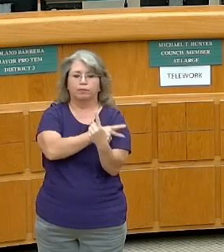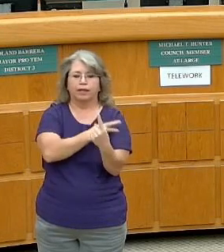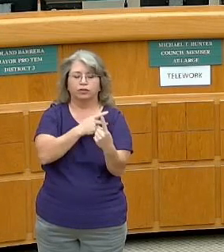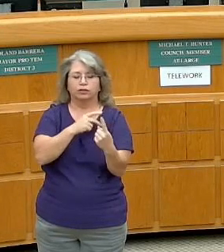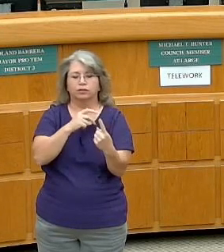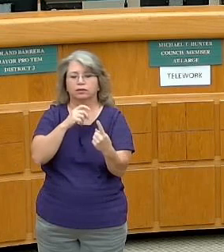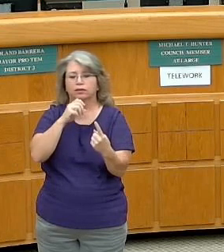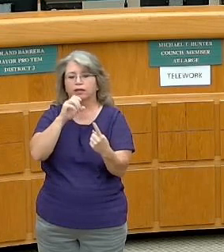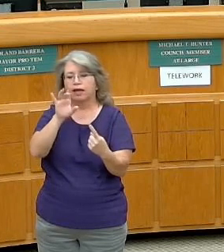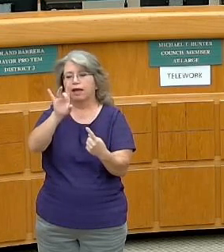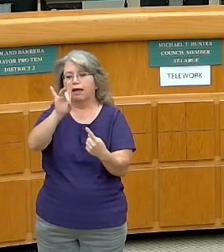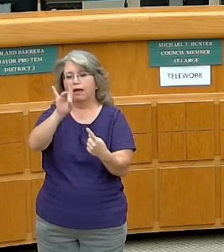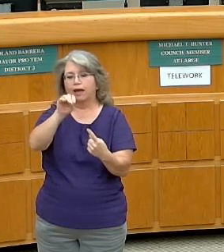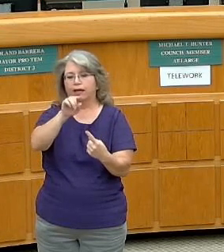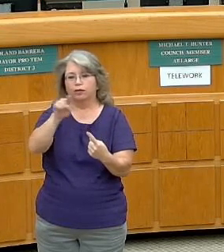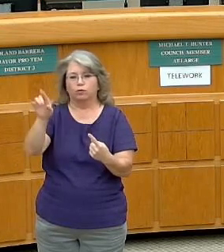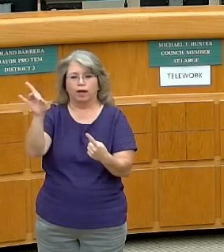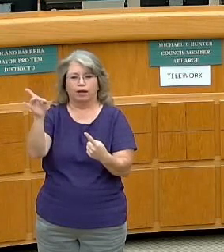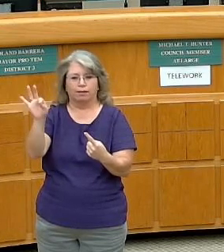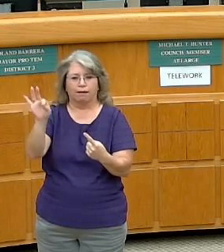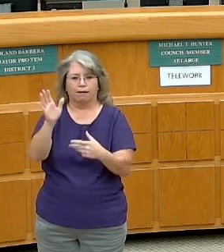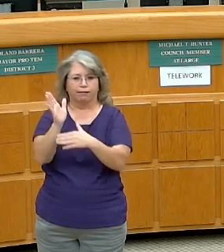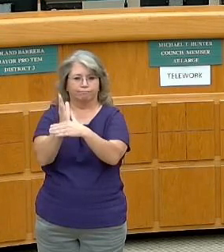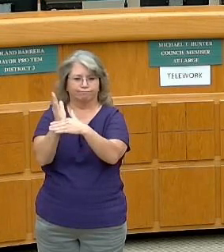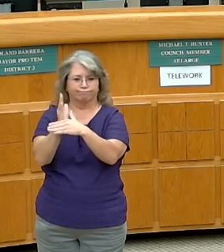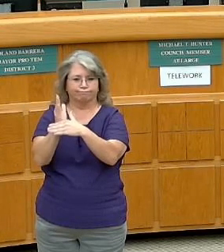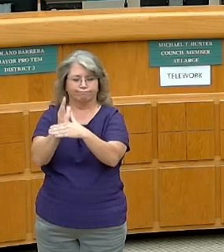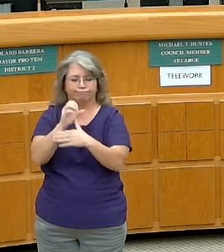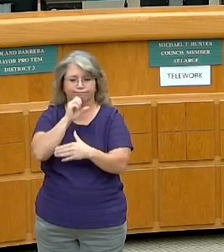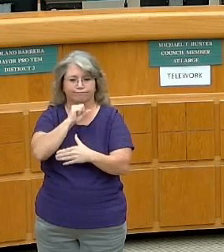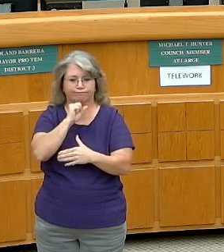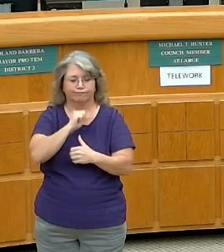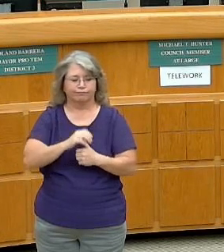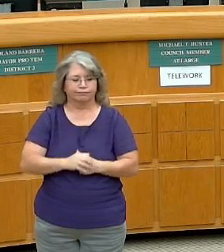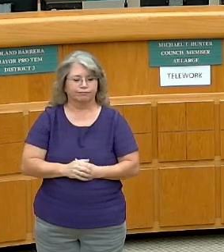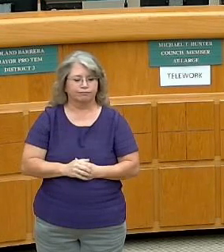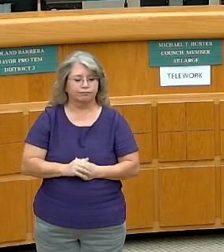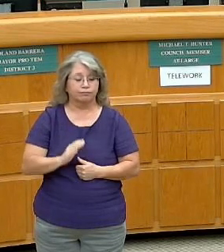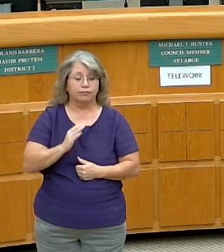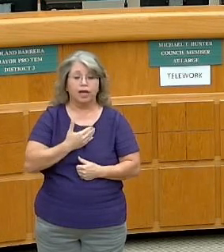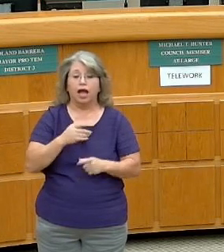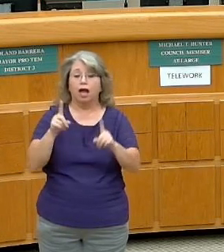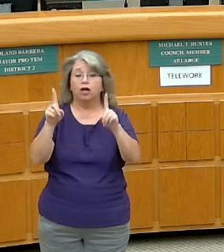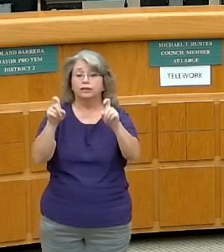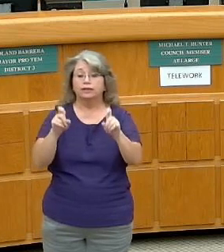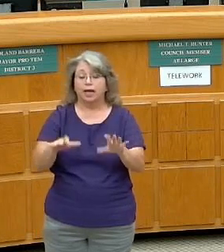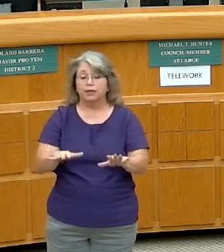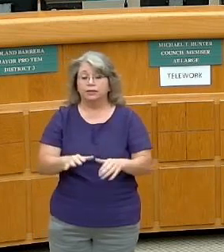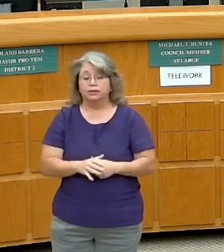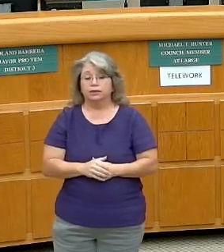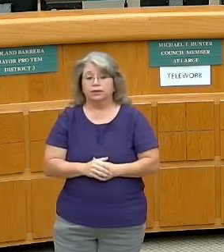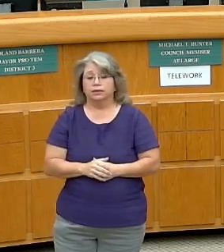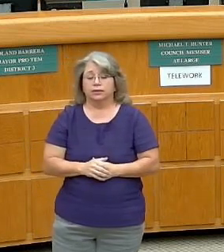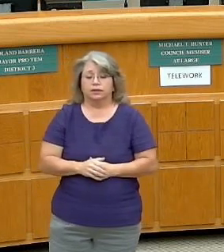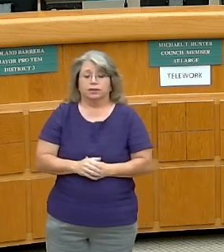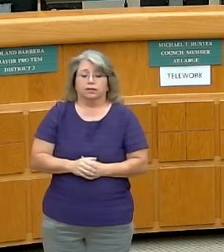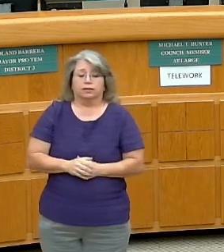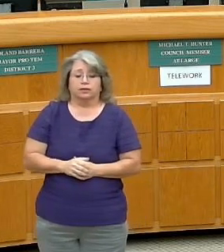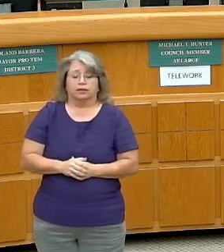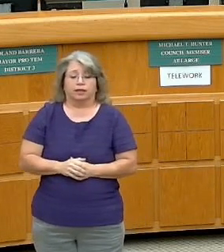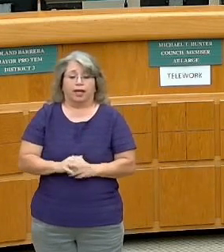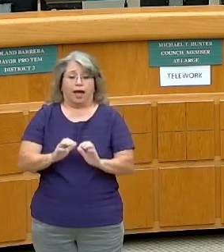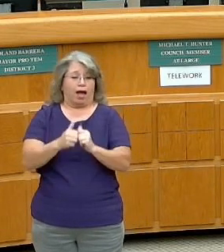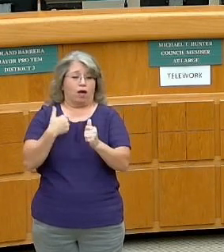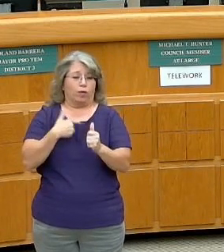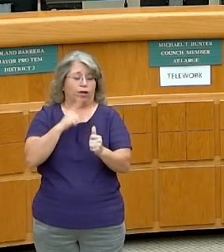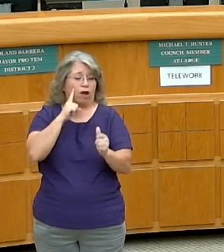to 89 year category. Our test, which is an important indicator of how we addressing this virus in our community, the